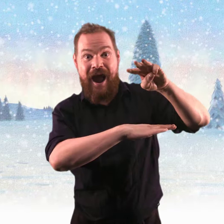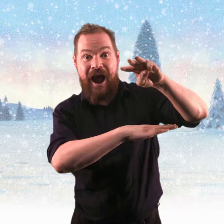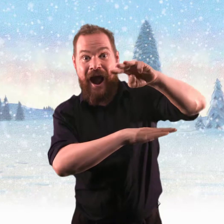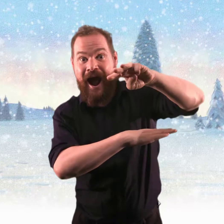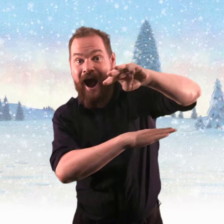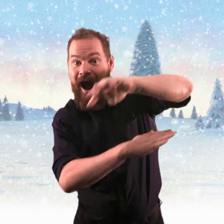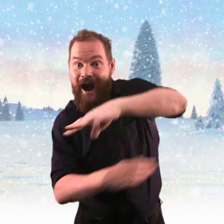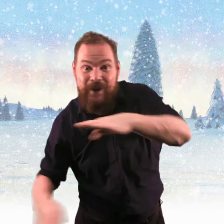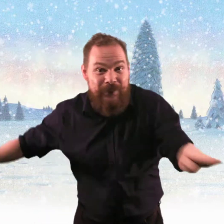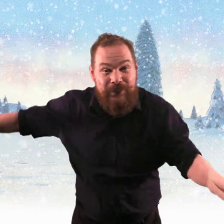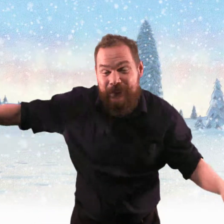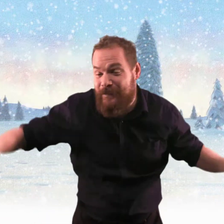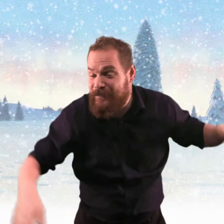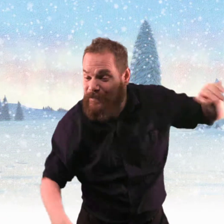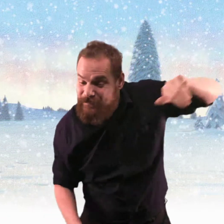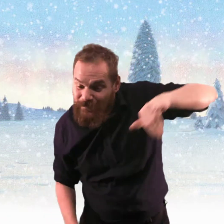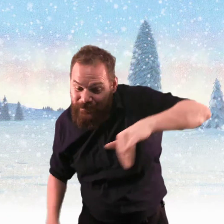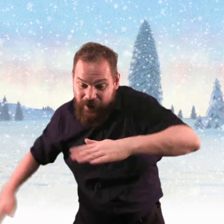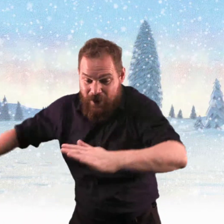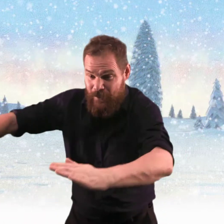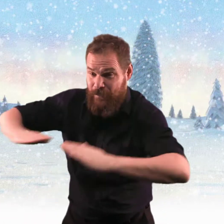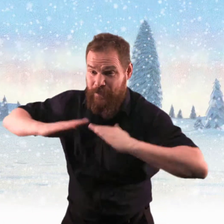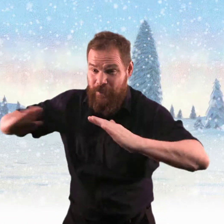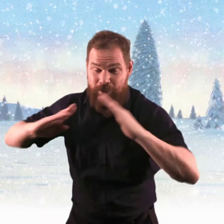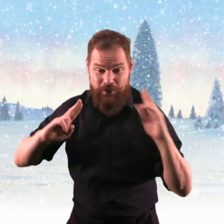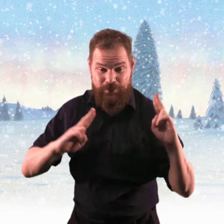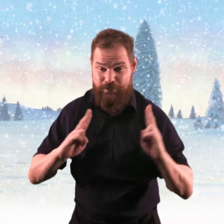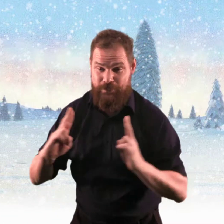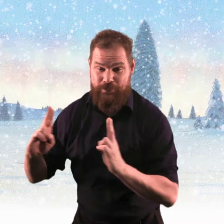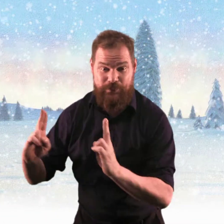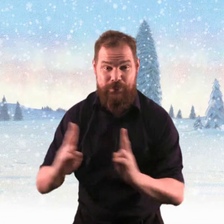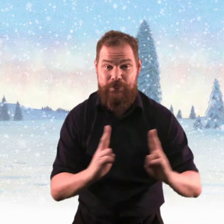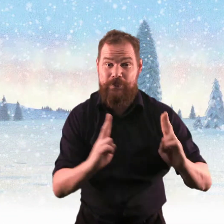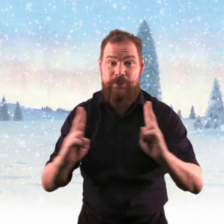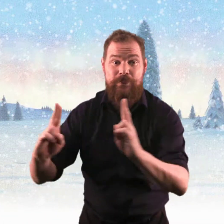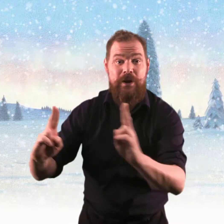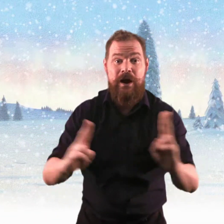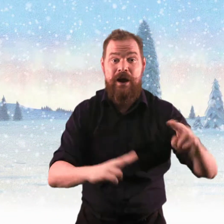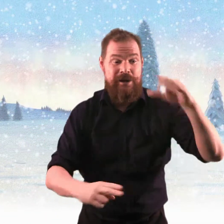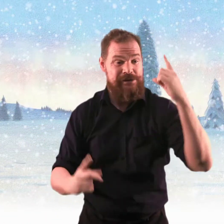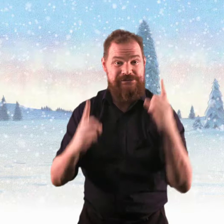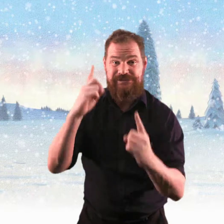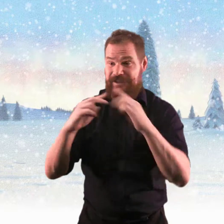streets twisting below, and then out across the countryside, the houses tiny below them.